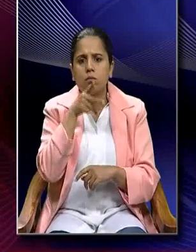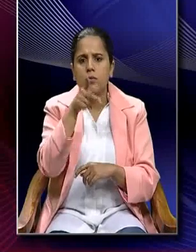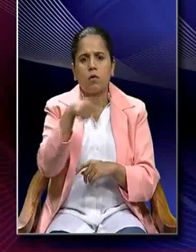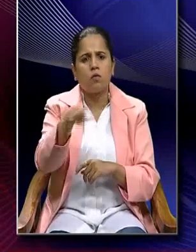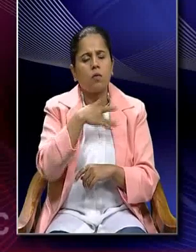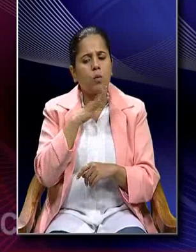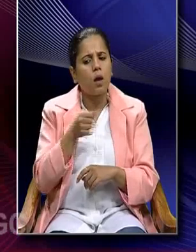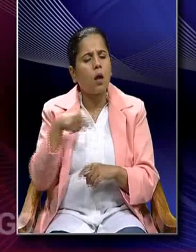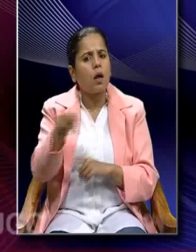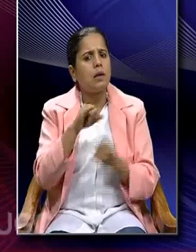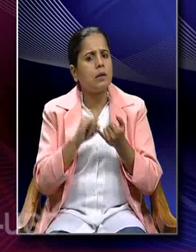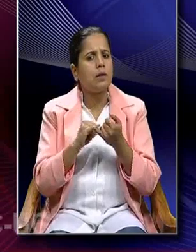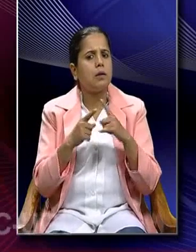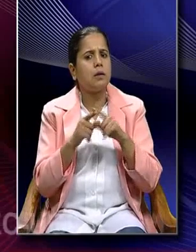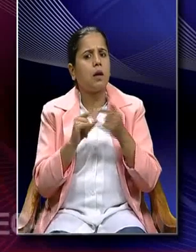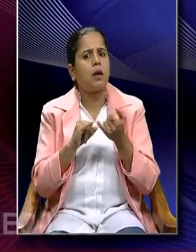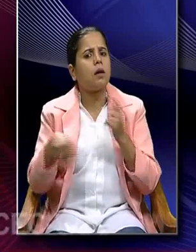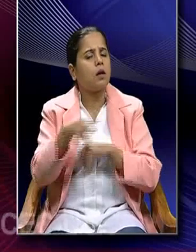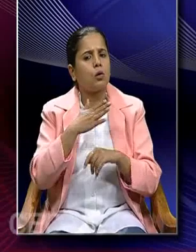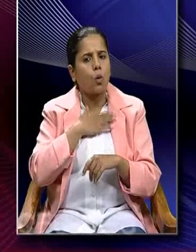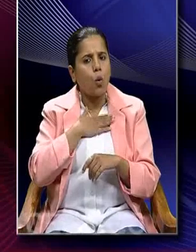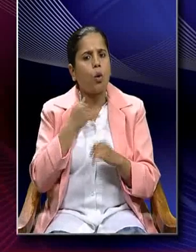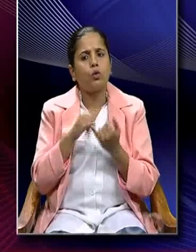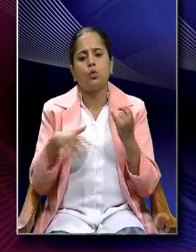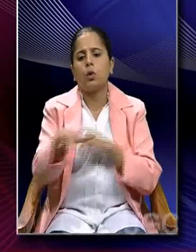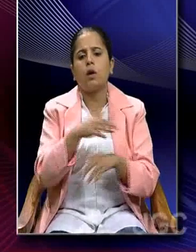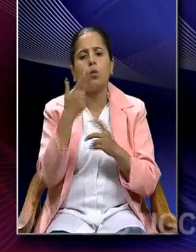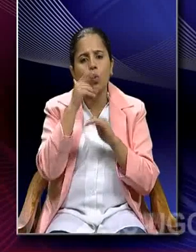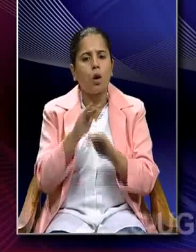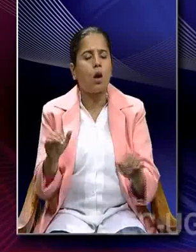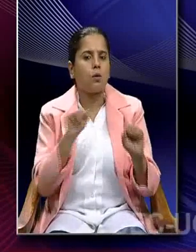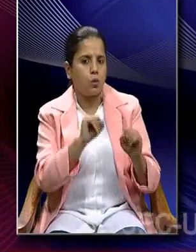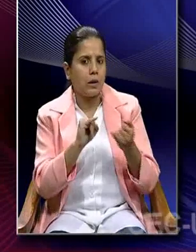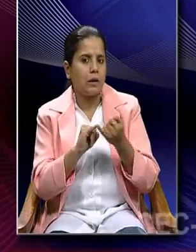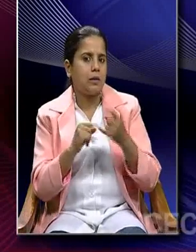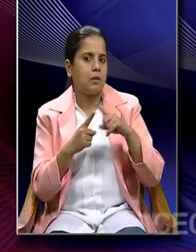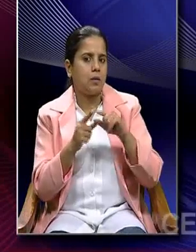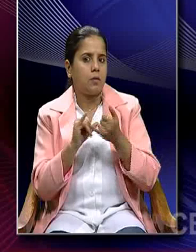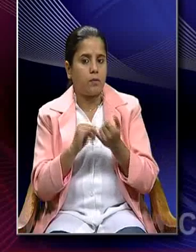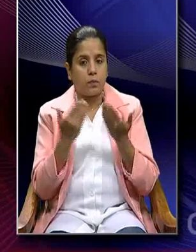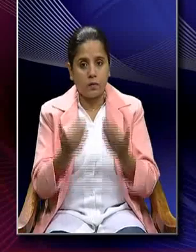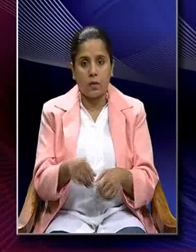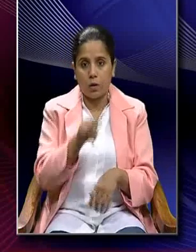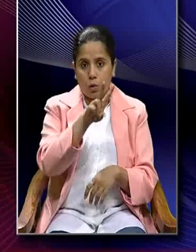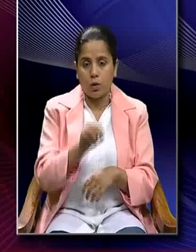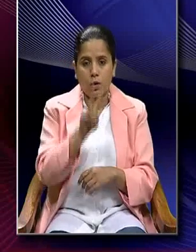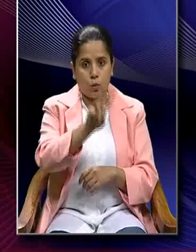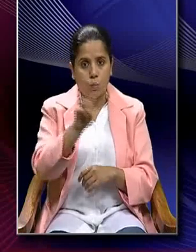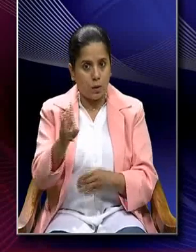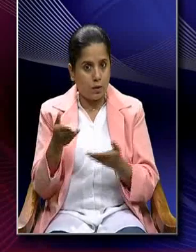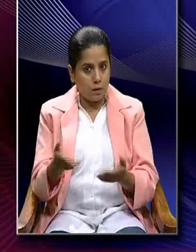the status of the girl child in our societies were. Now it is 2022, we